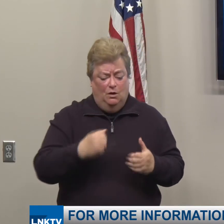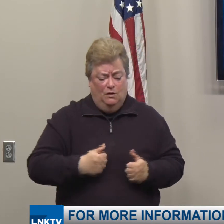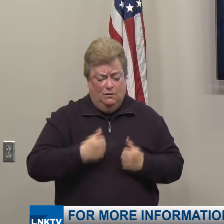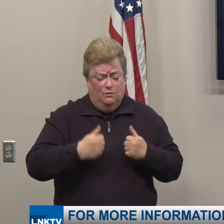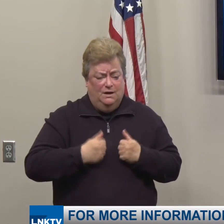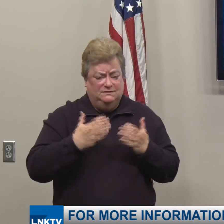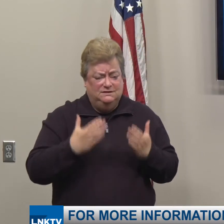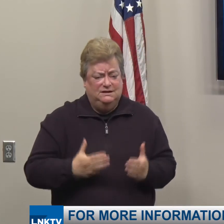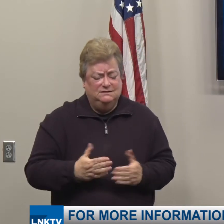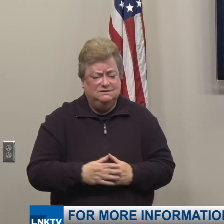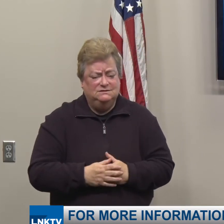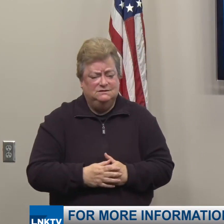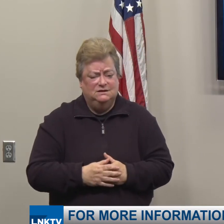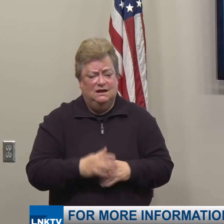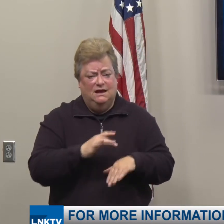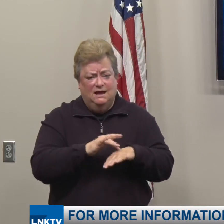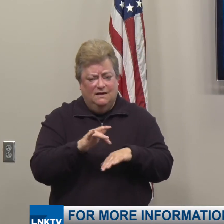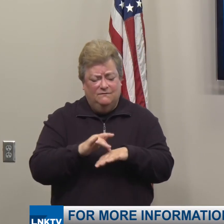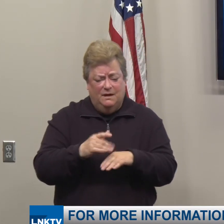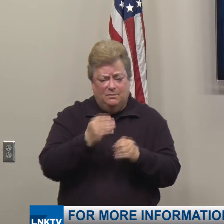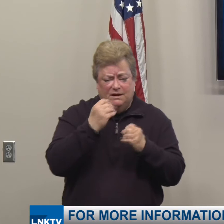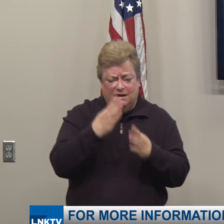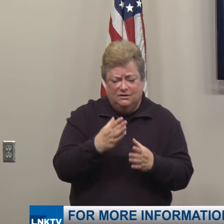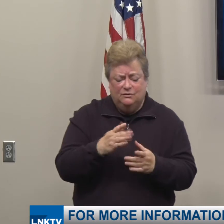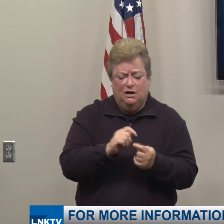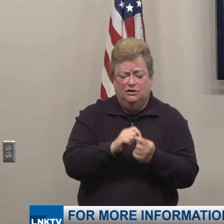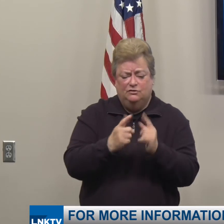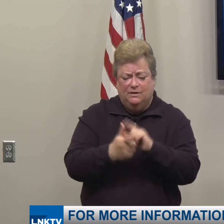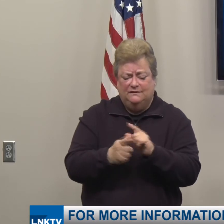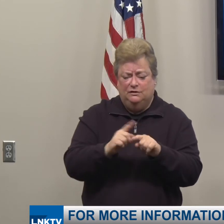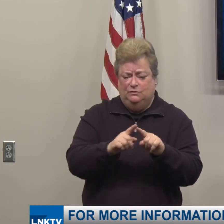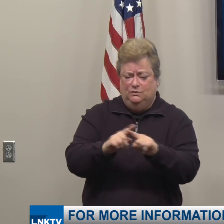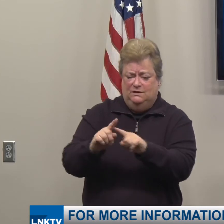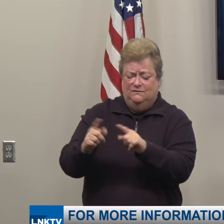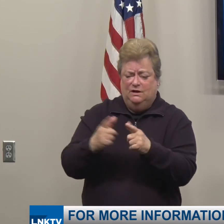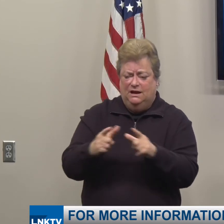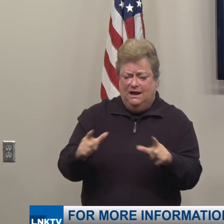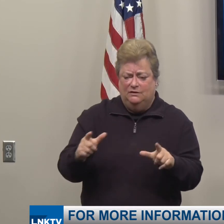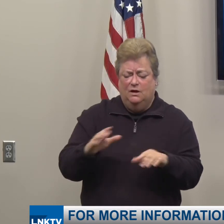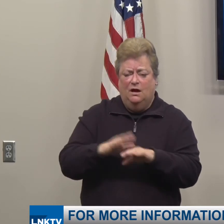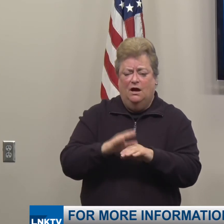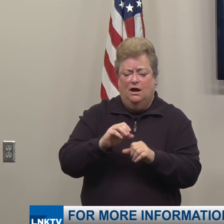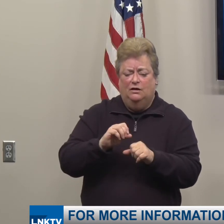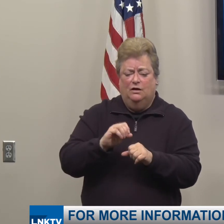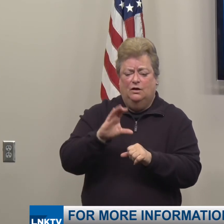residents, available information translated into multiple languages available on our